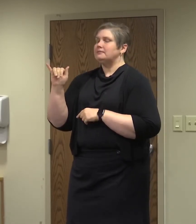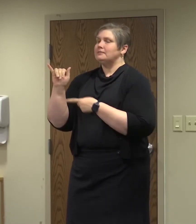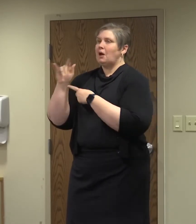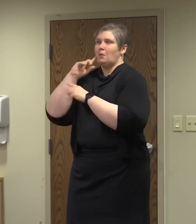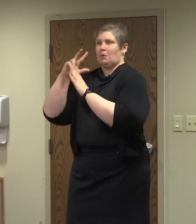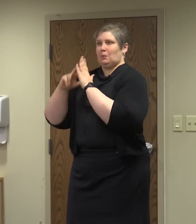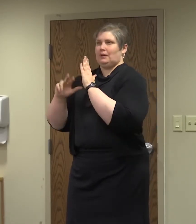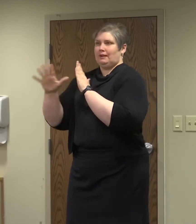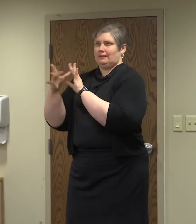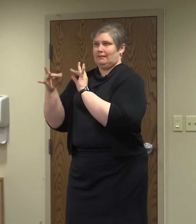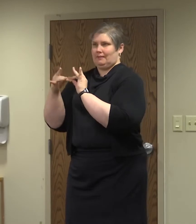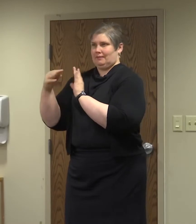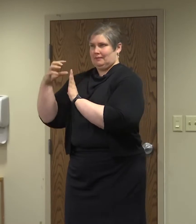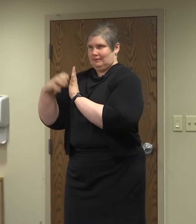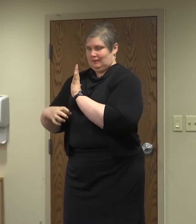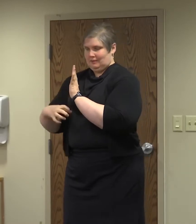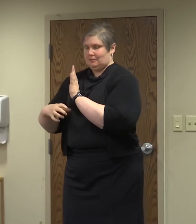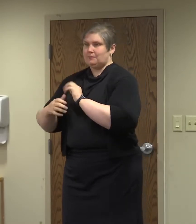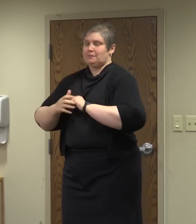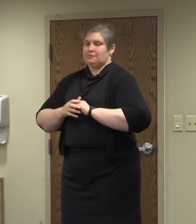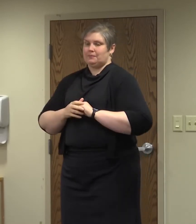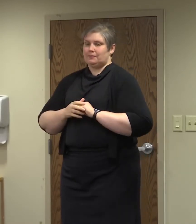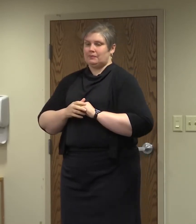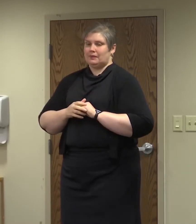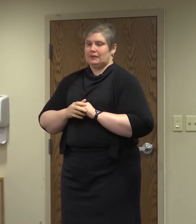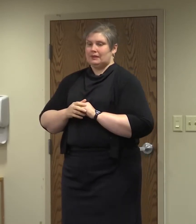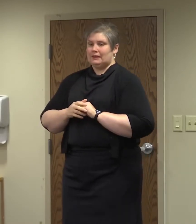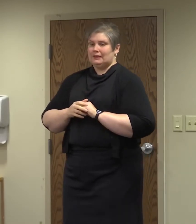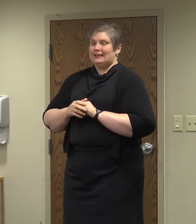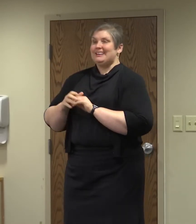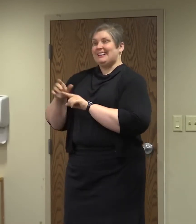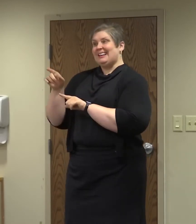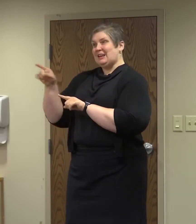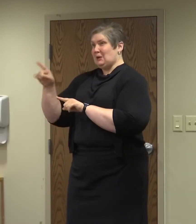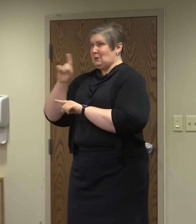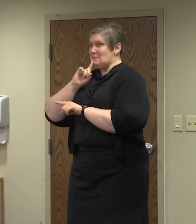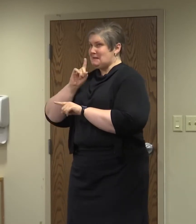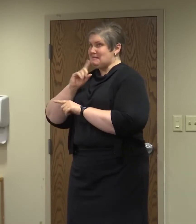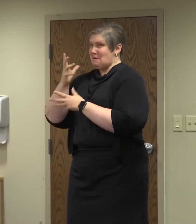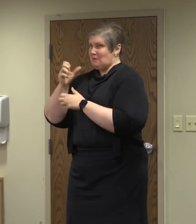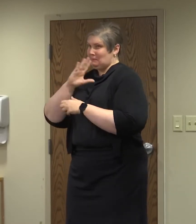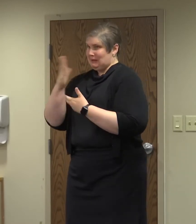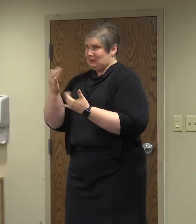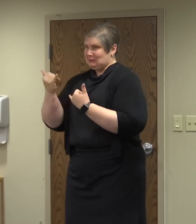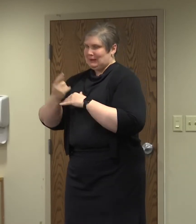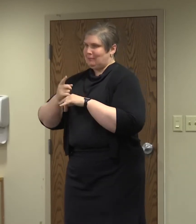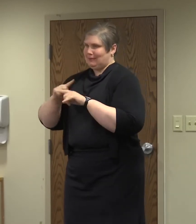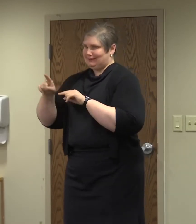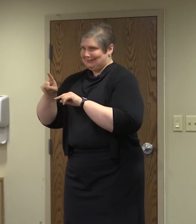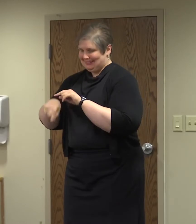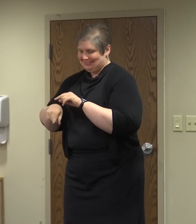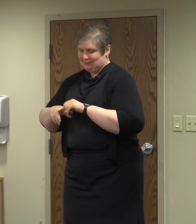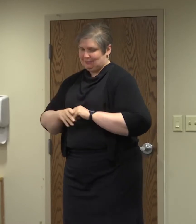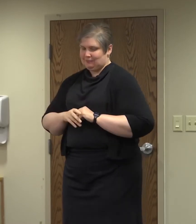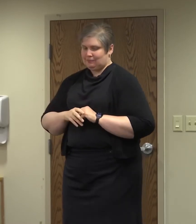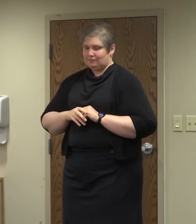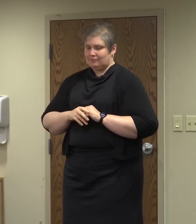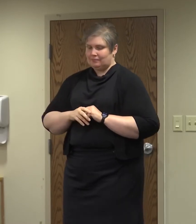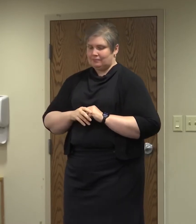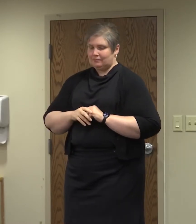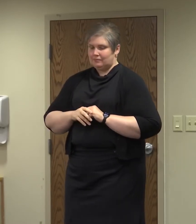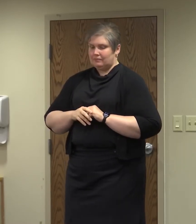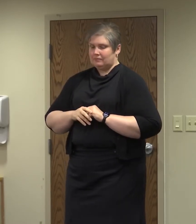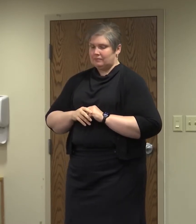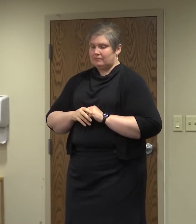Chiarelli, who I can tell you would absolutely love to be here with all of us today. After receiving a